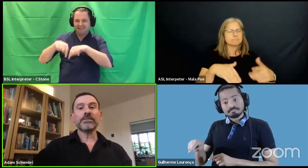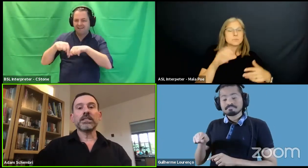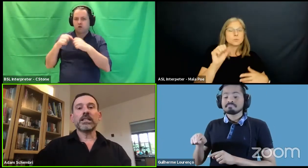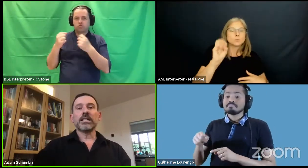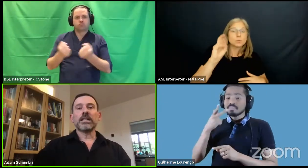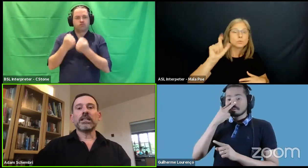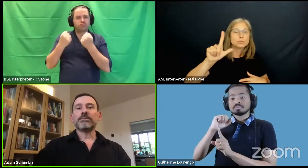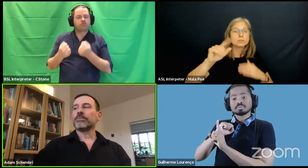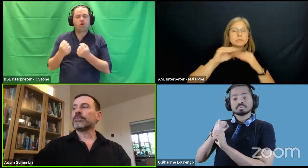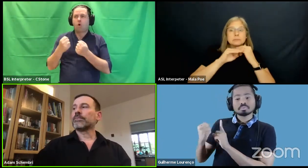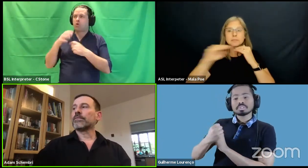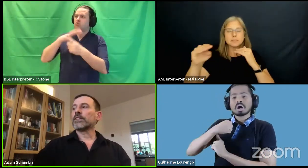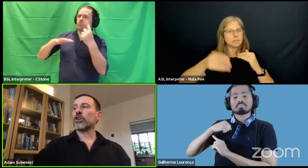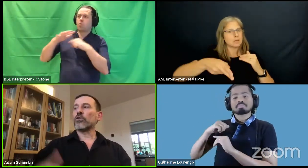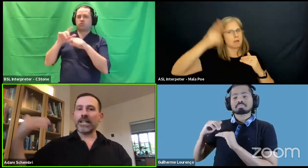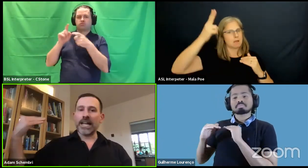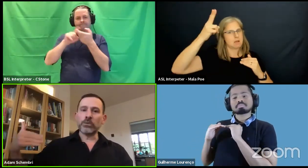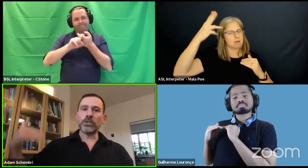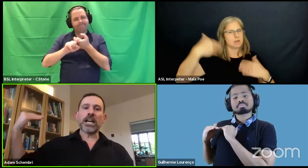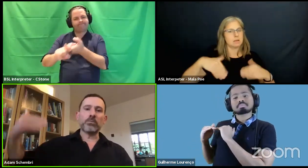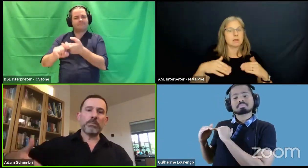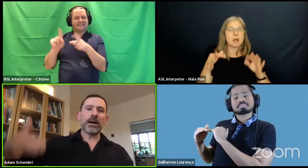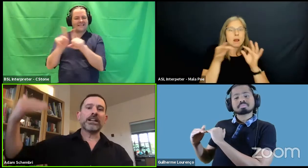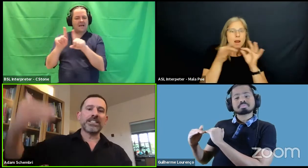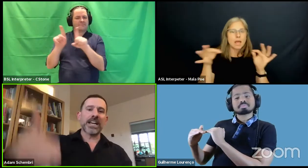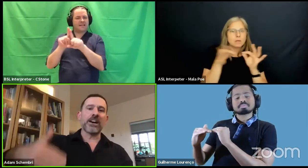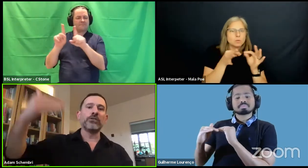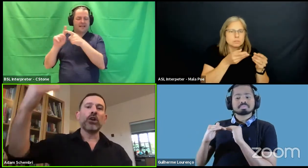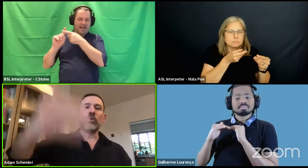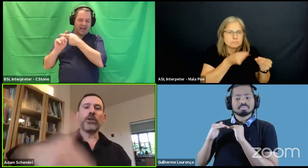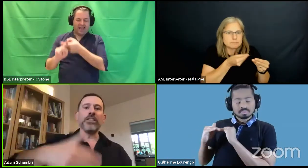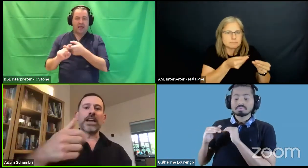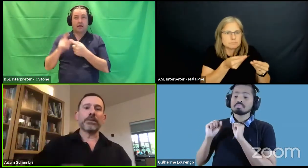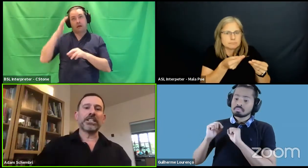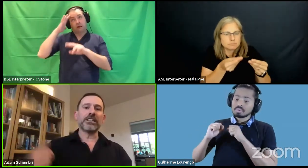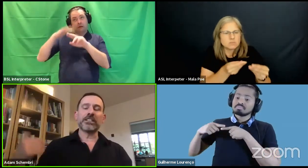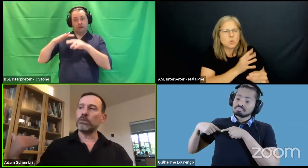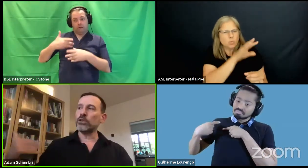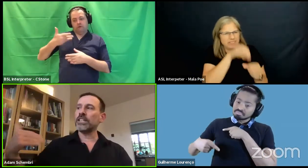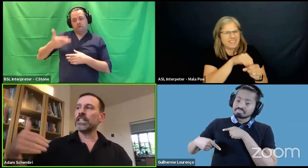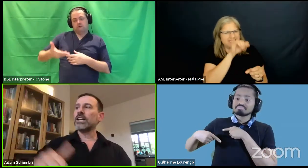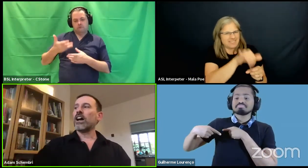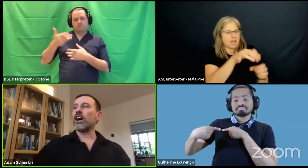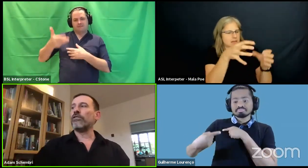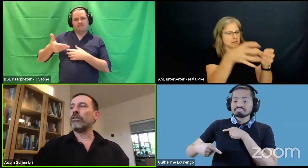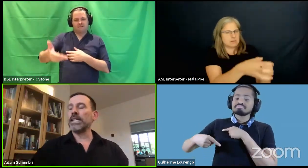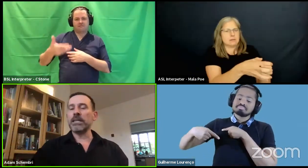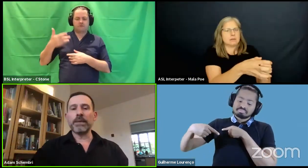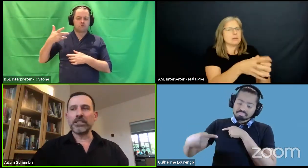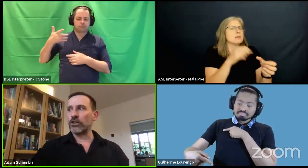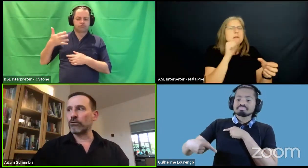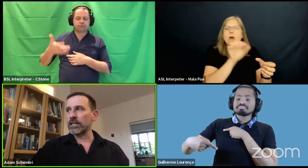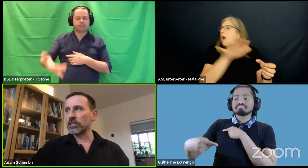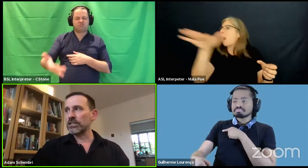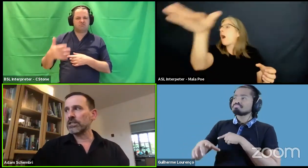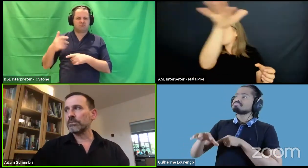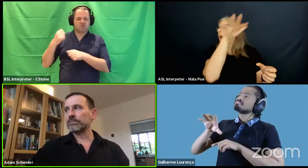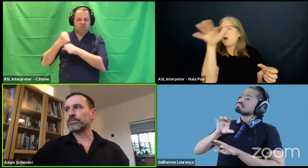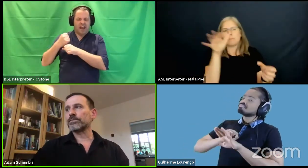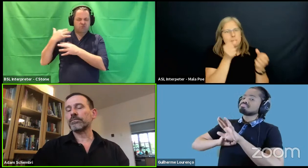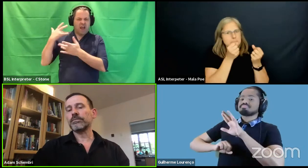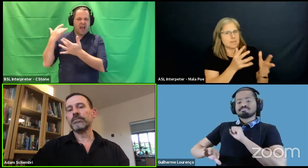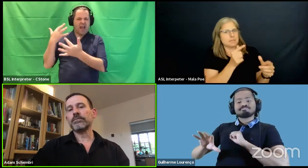stability. So the language has been passed down within that particular community over many, many